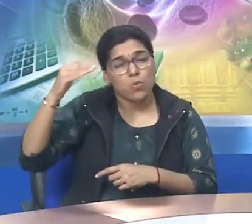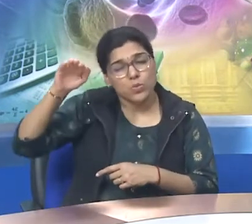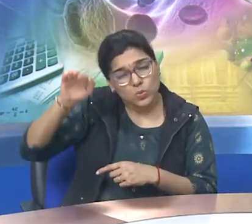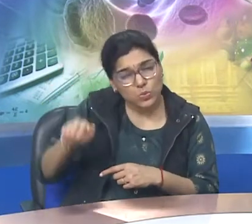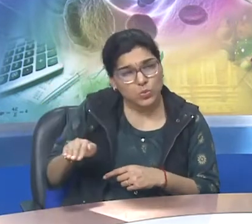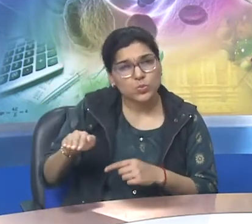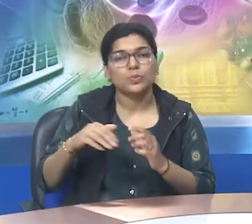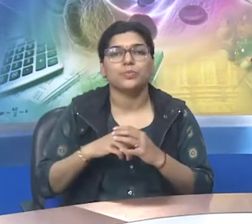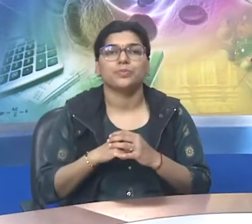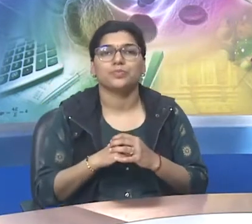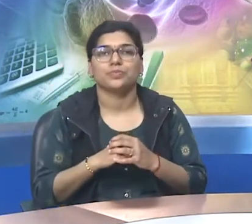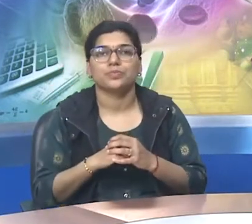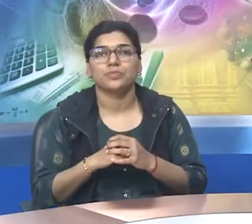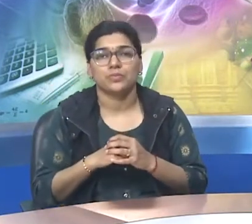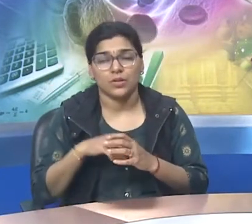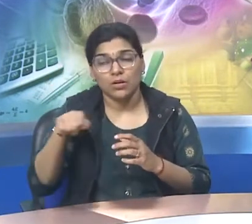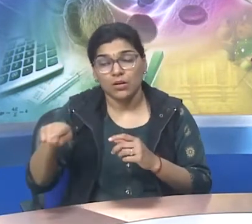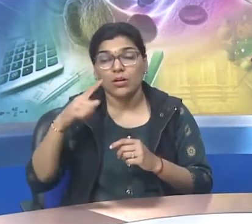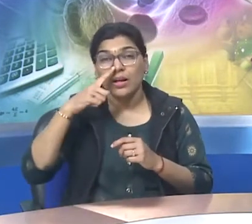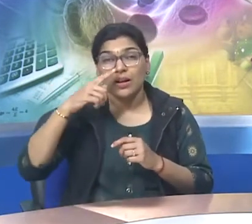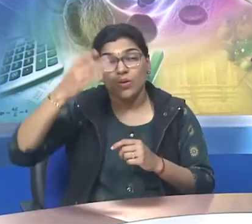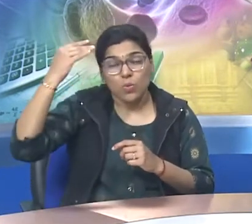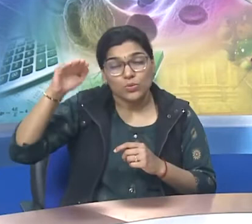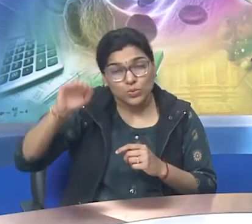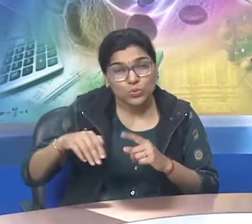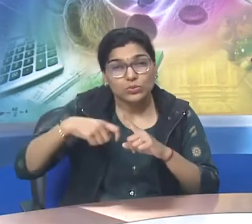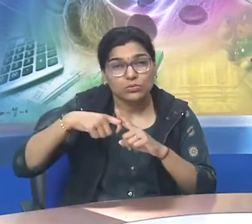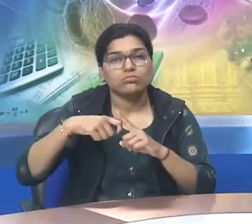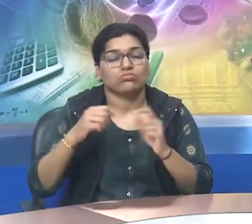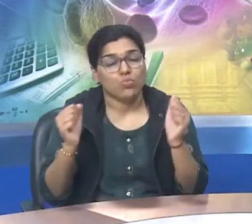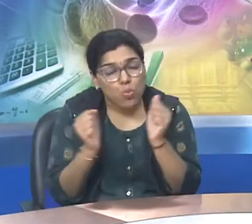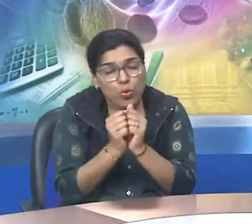Because this poem is the memory of Kamala Das's young